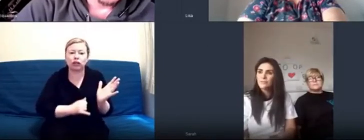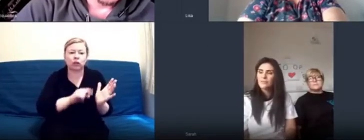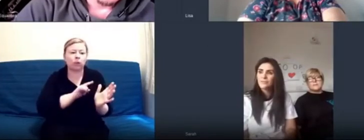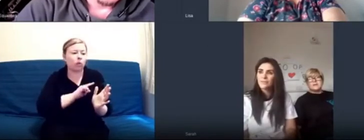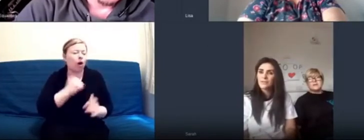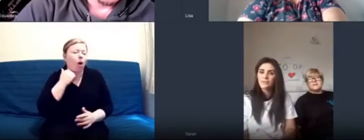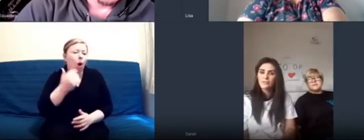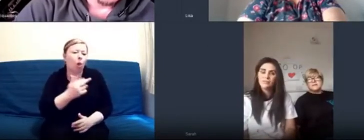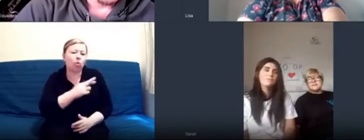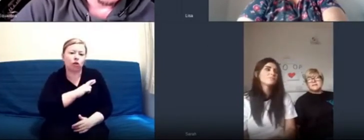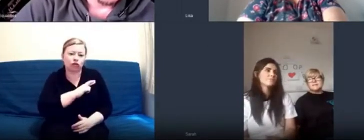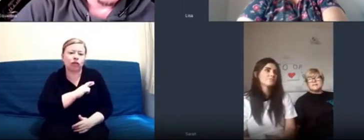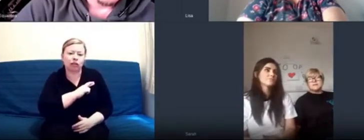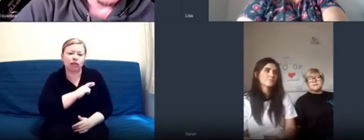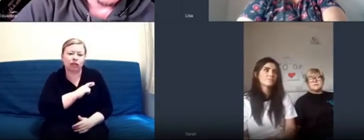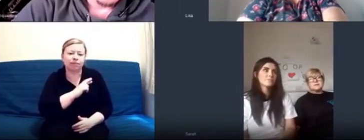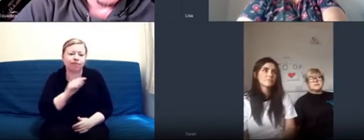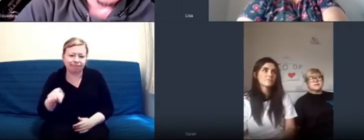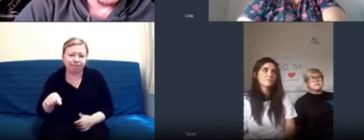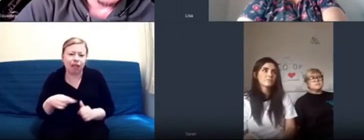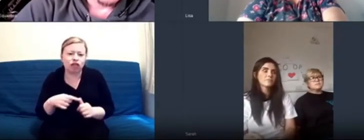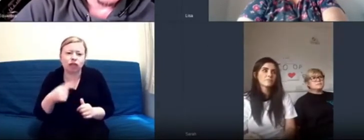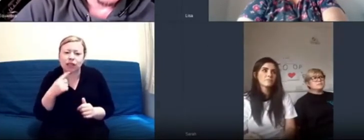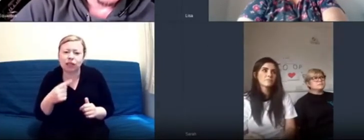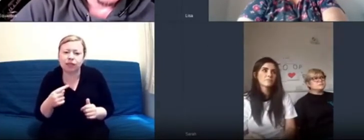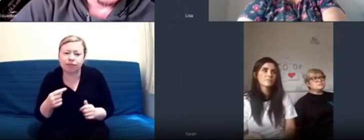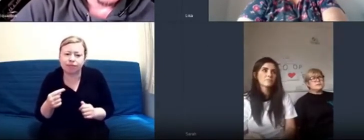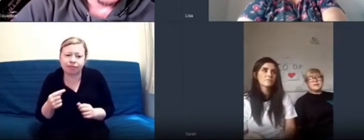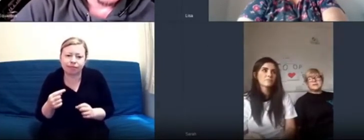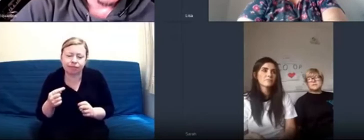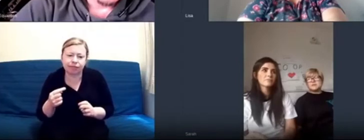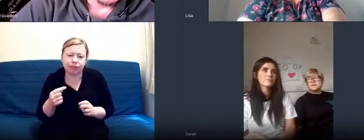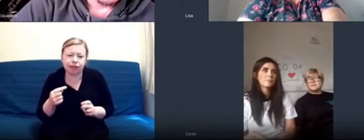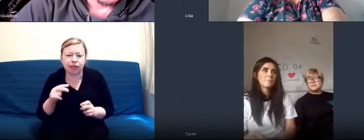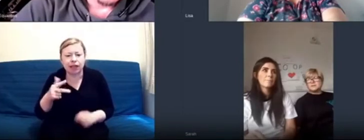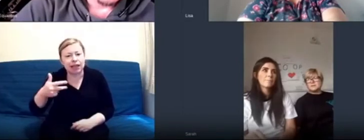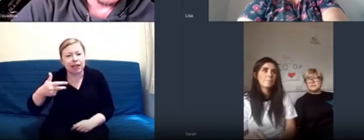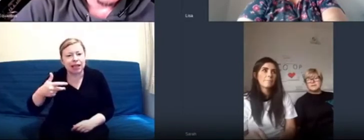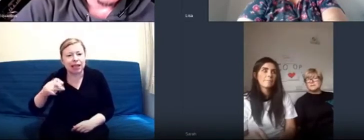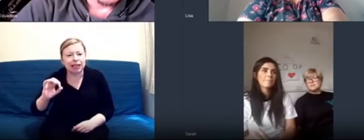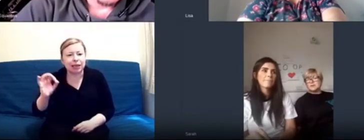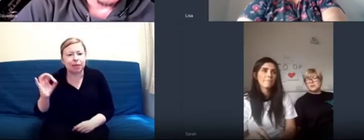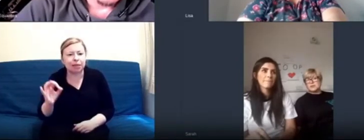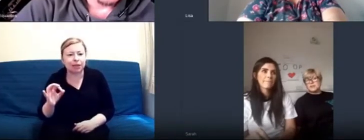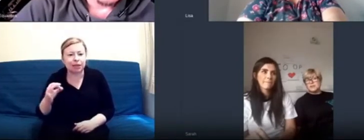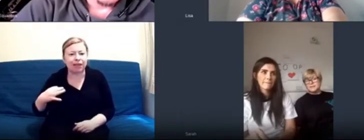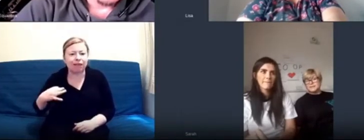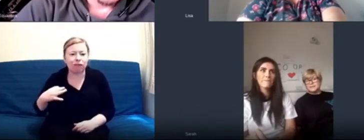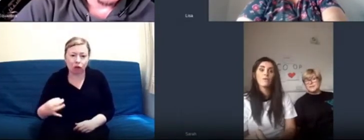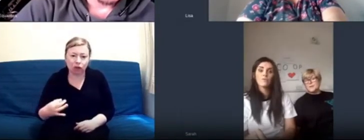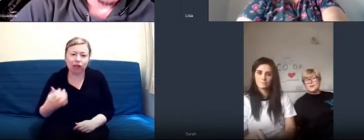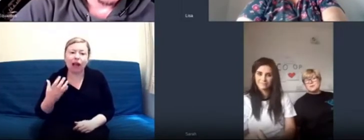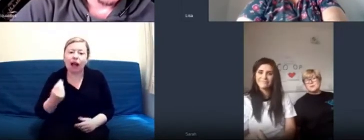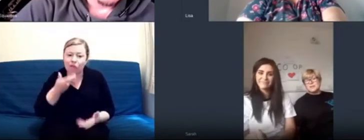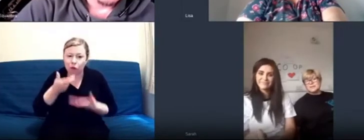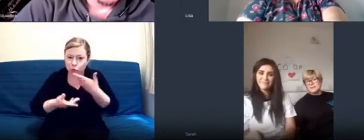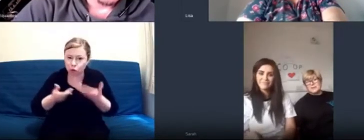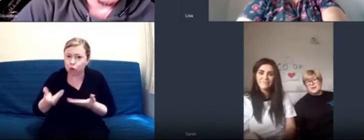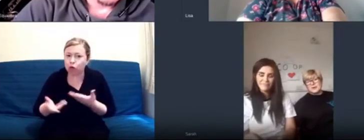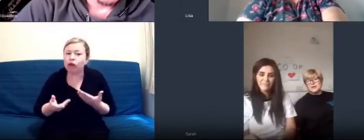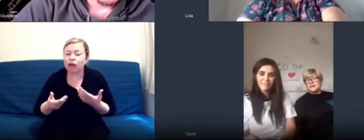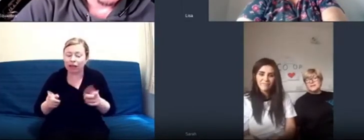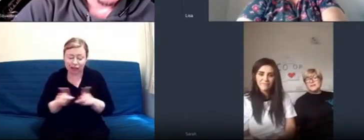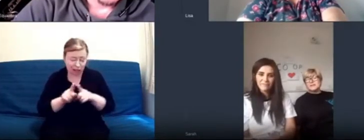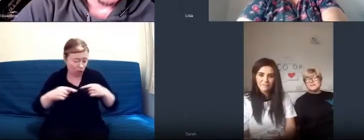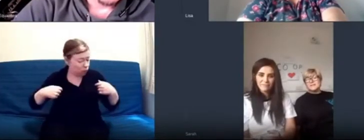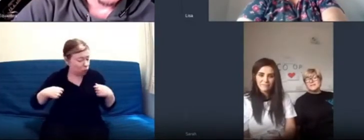So, and you understand that, if, you know, I would say 80% of the volunteers have got a story. Yeah. We've all got a story. We've